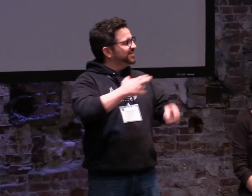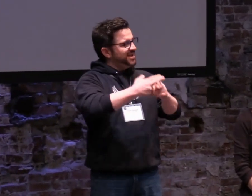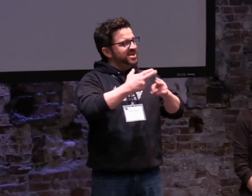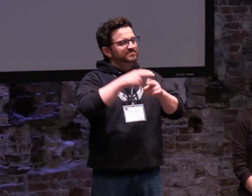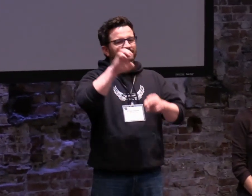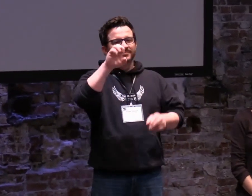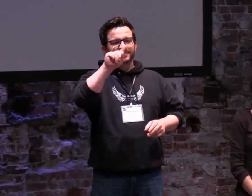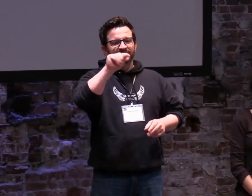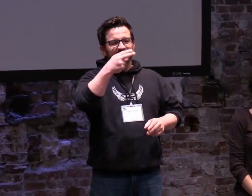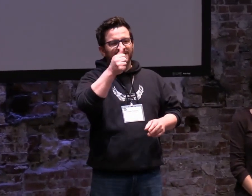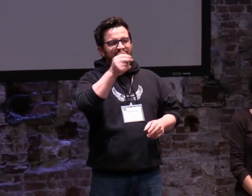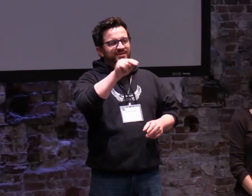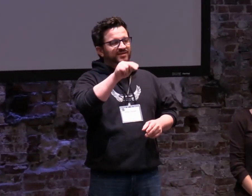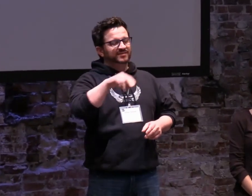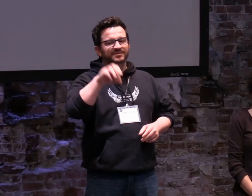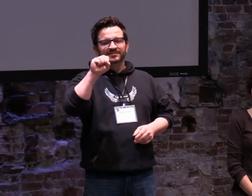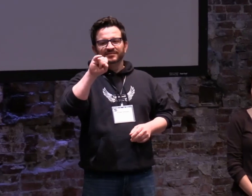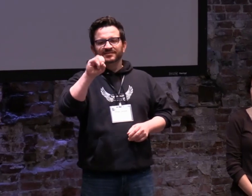Hello, everyone.